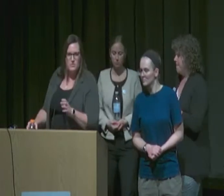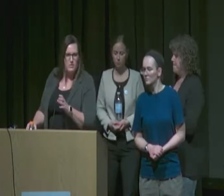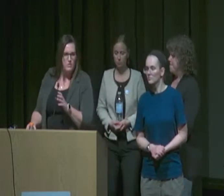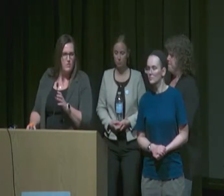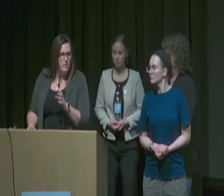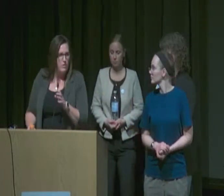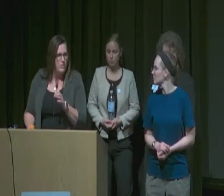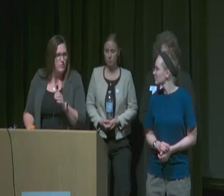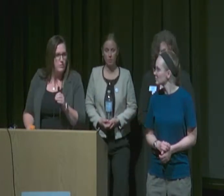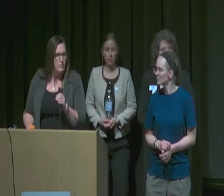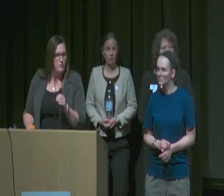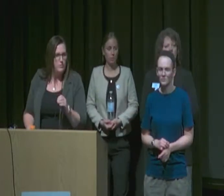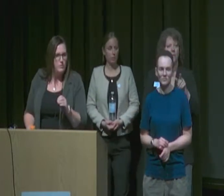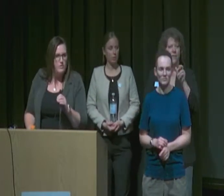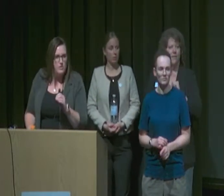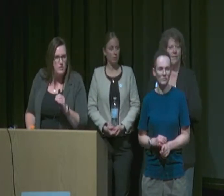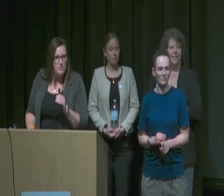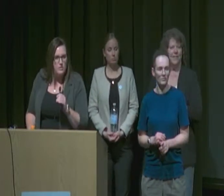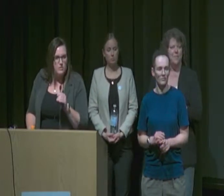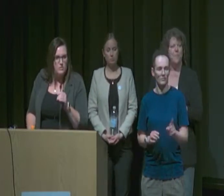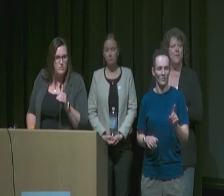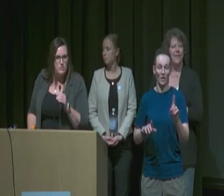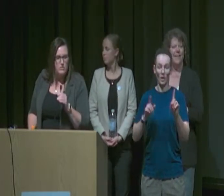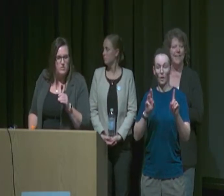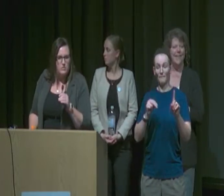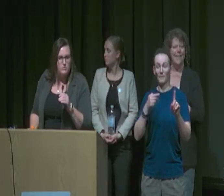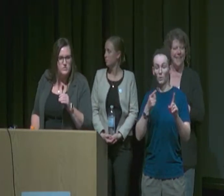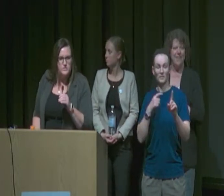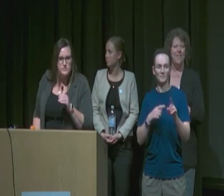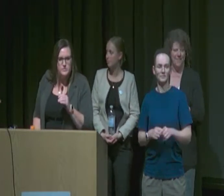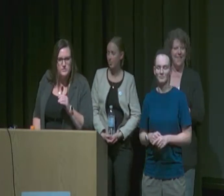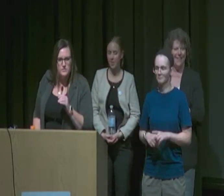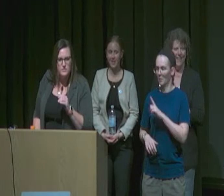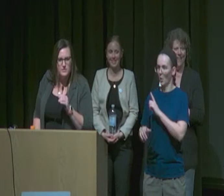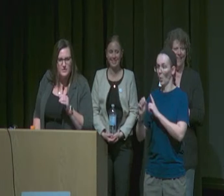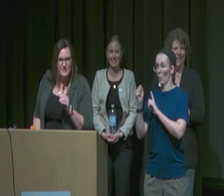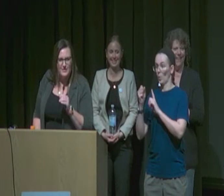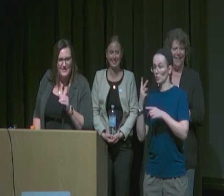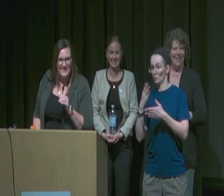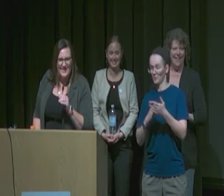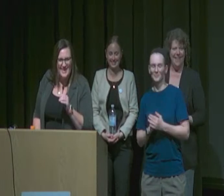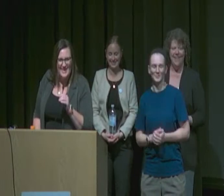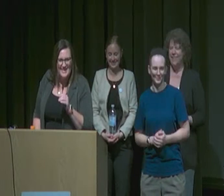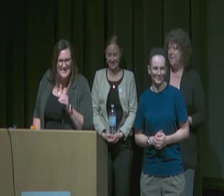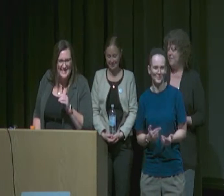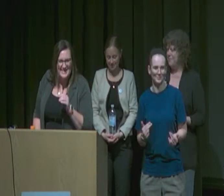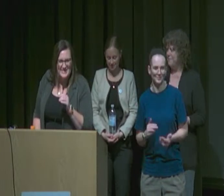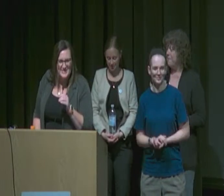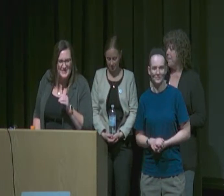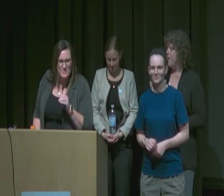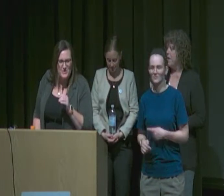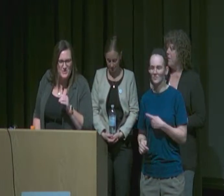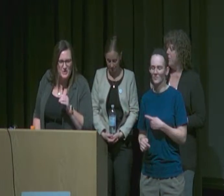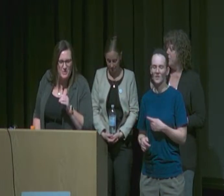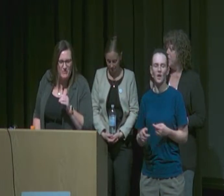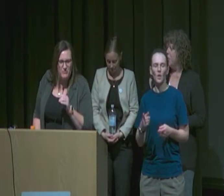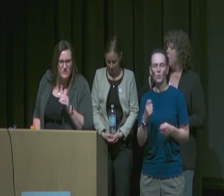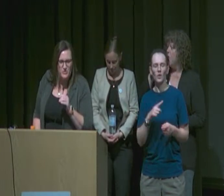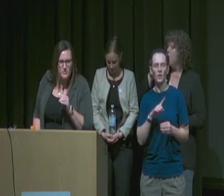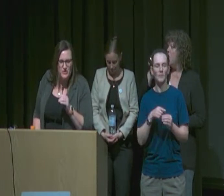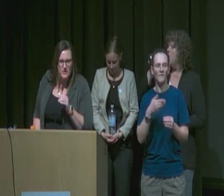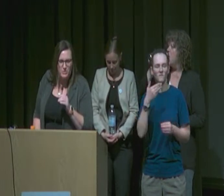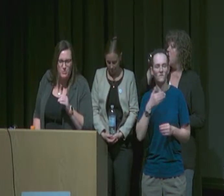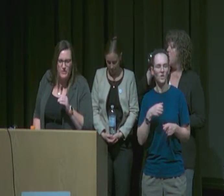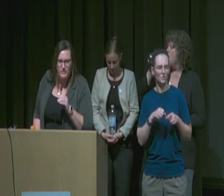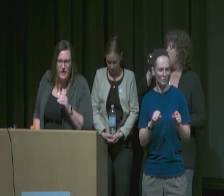Okay. My question is, A two-parter. sorry. Gonna answer the question about